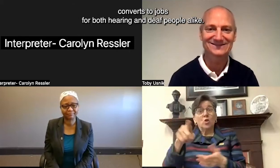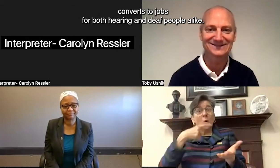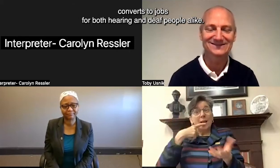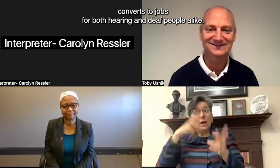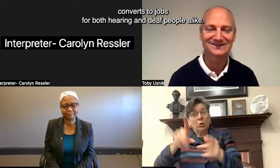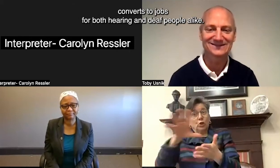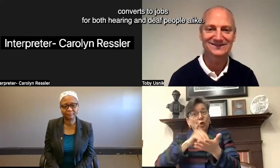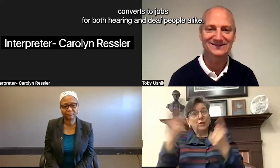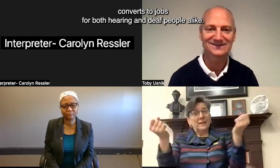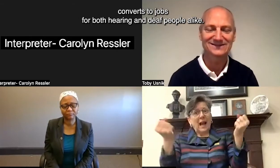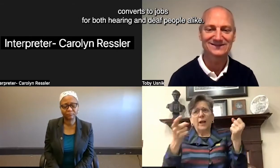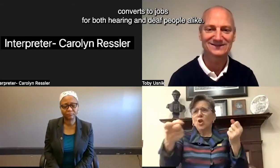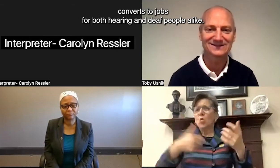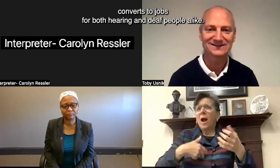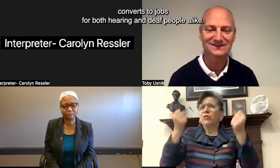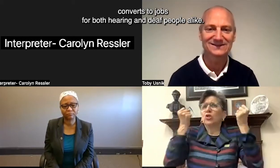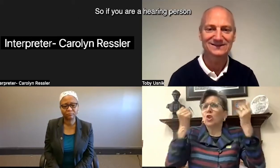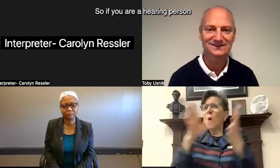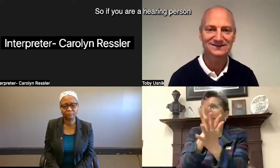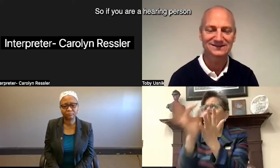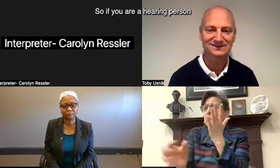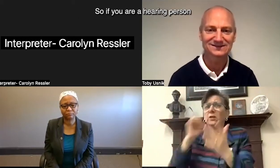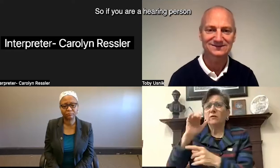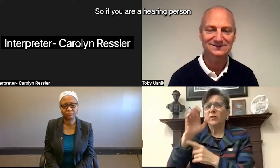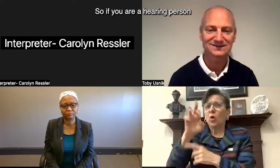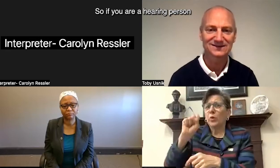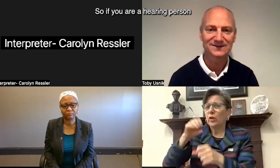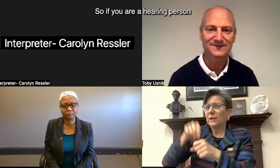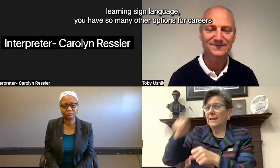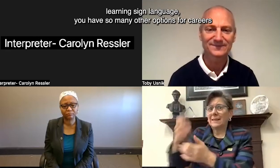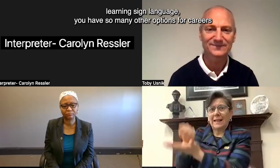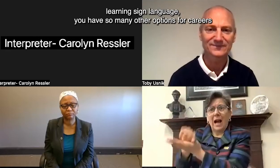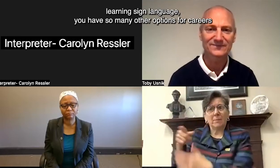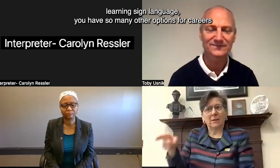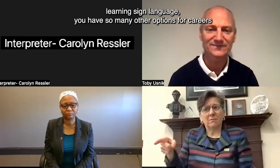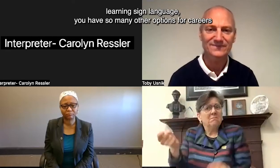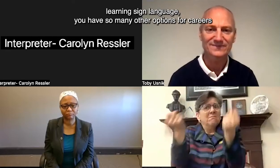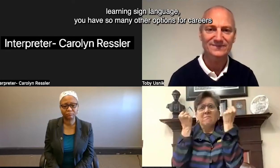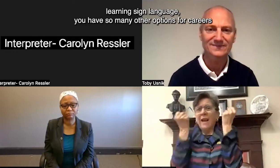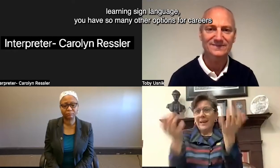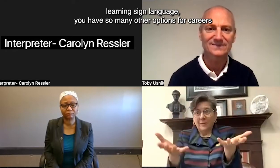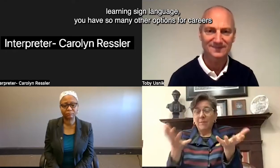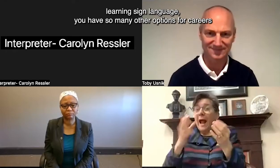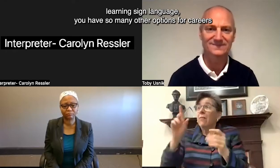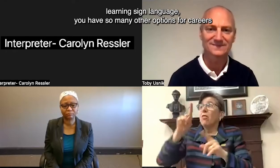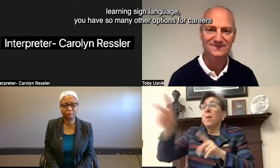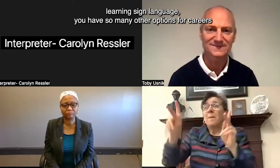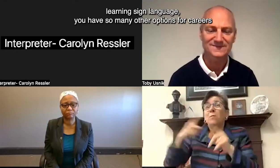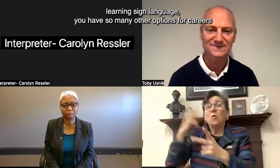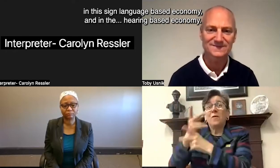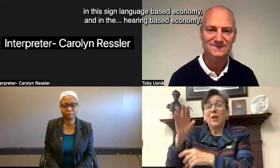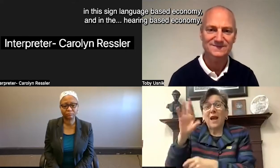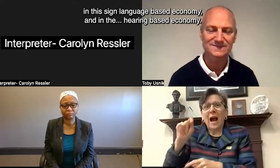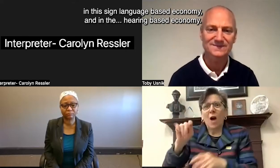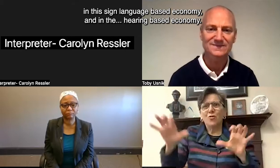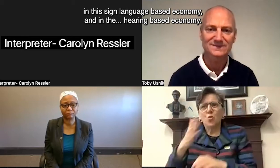people alike. So, if you are a hearing person learning sign language, you have so many other options for careers in this sign language-based economy